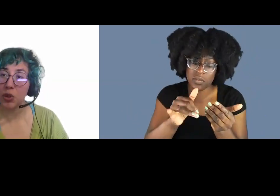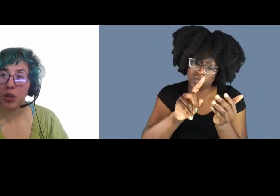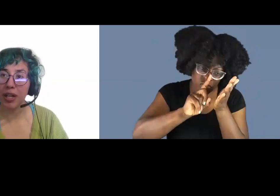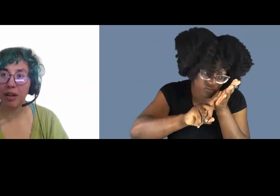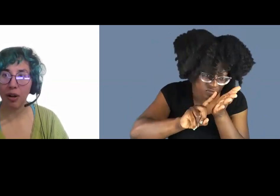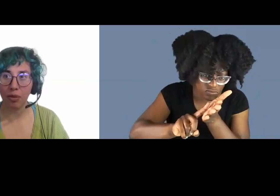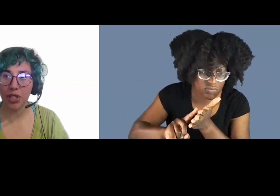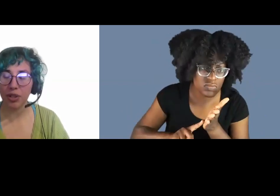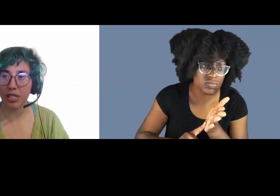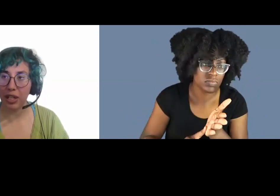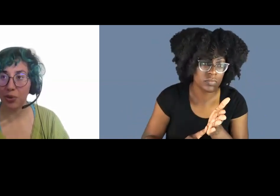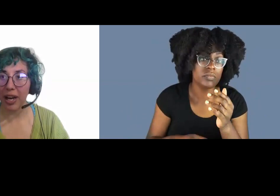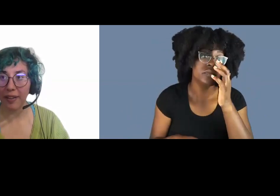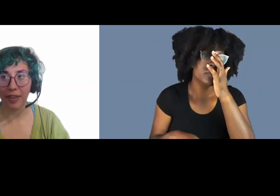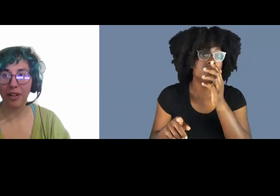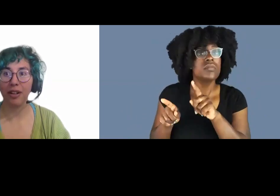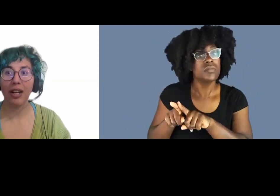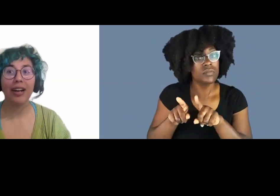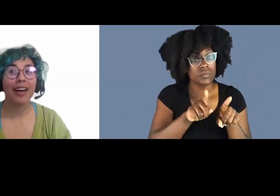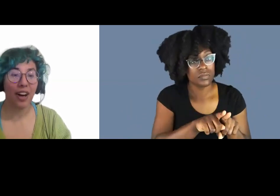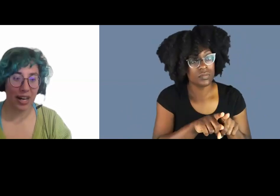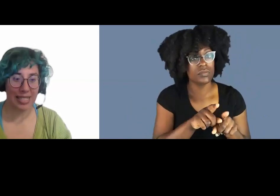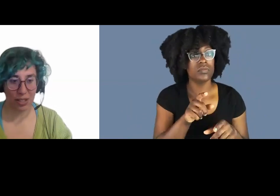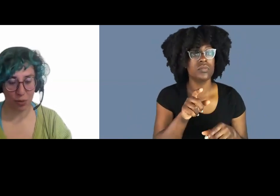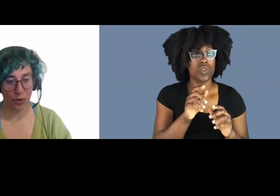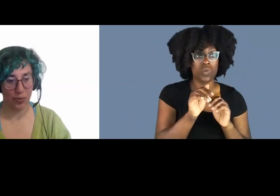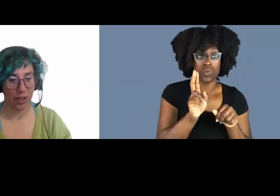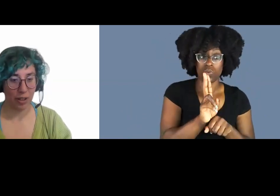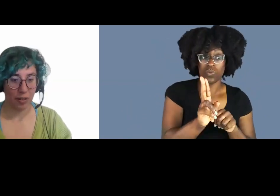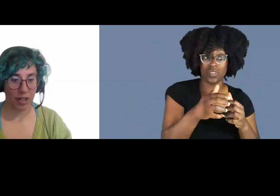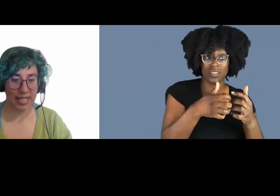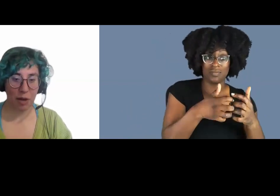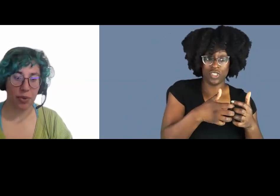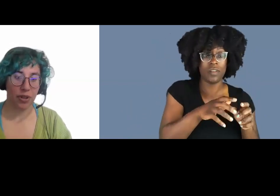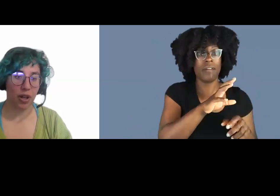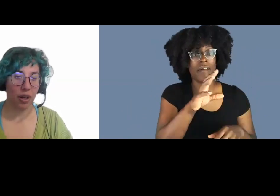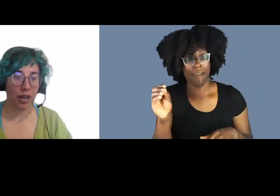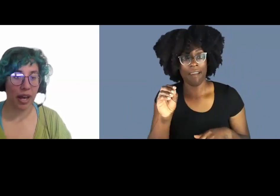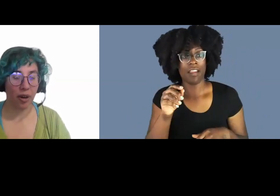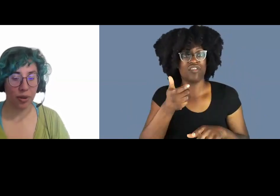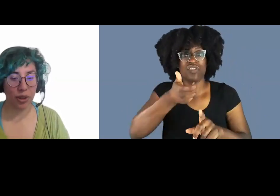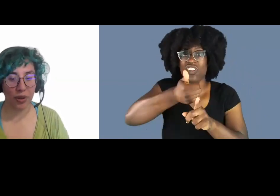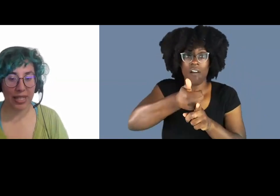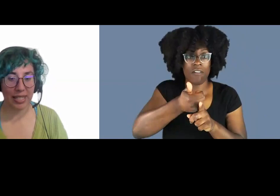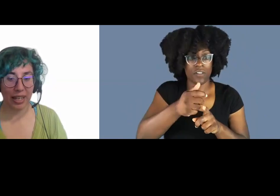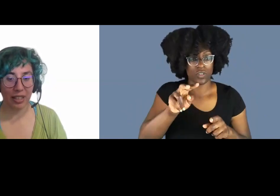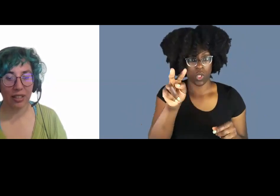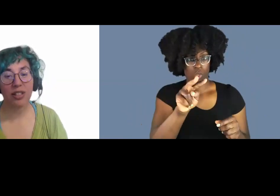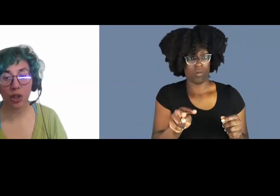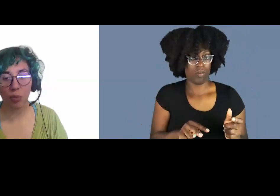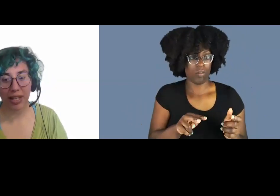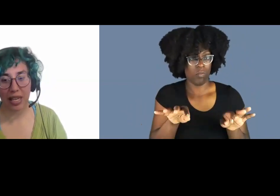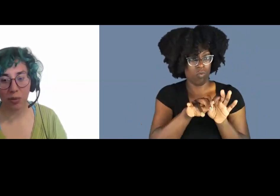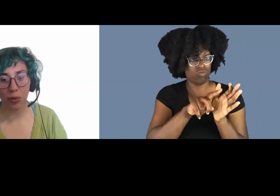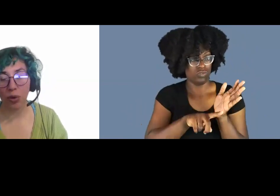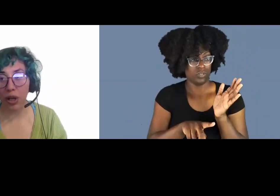and make sure that all the materials that you add there are accessible. For example, on Outlook, you can select